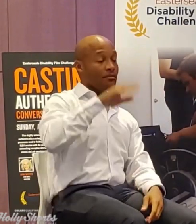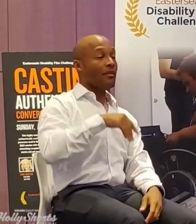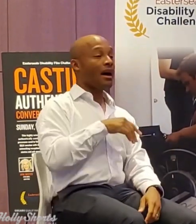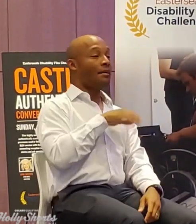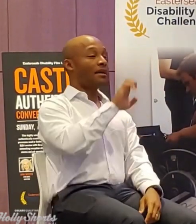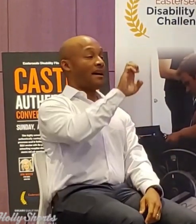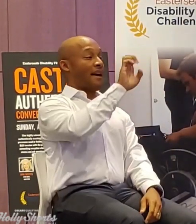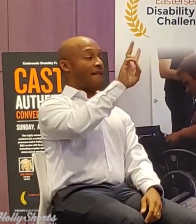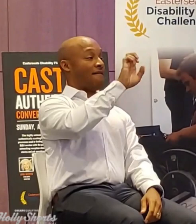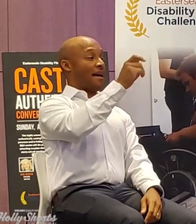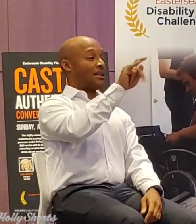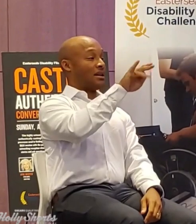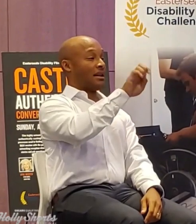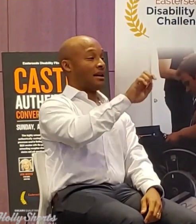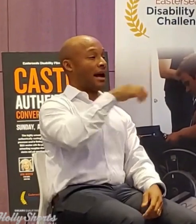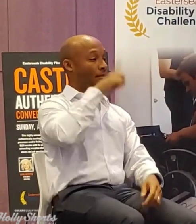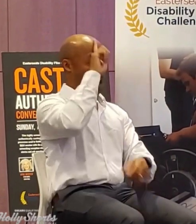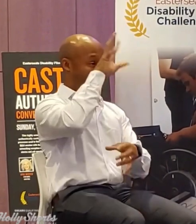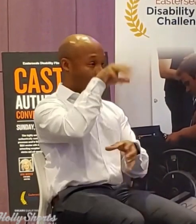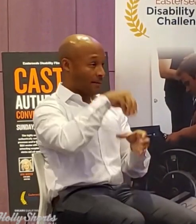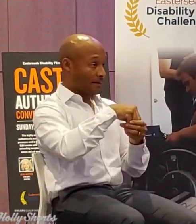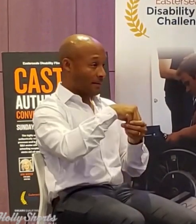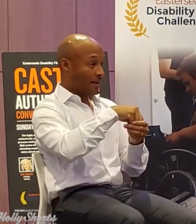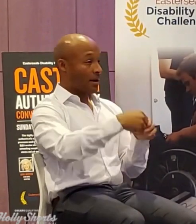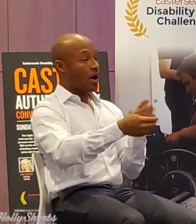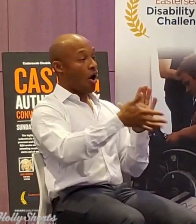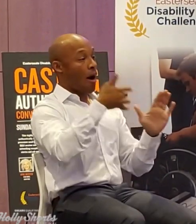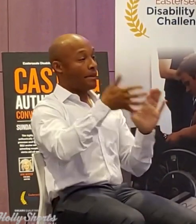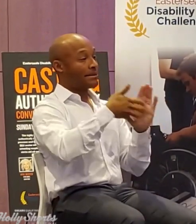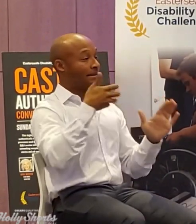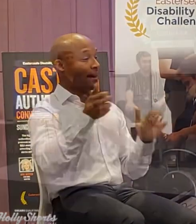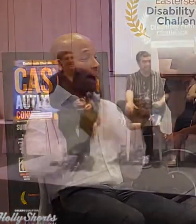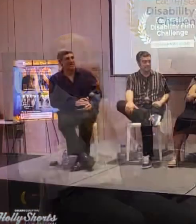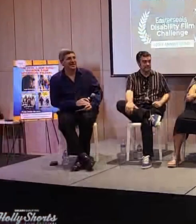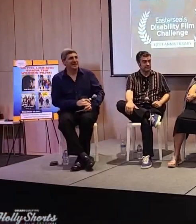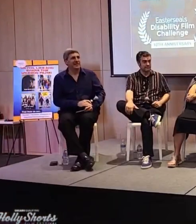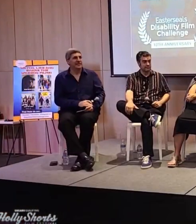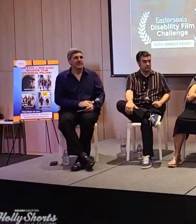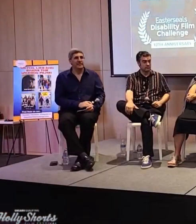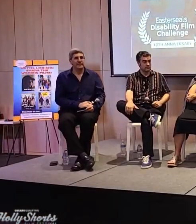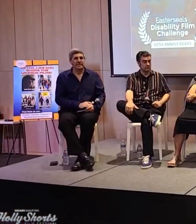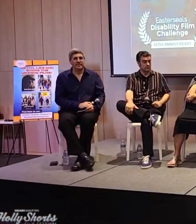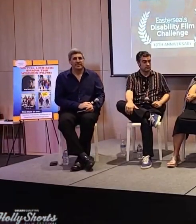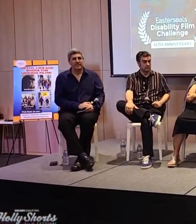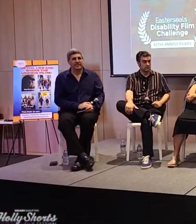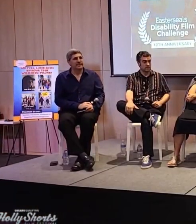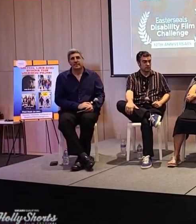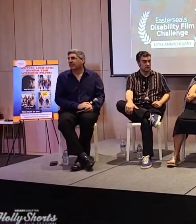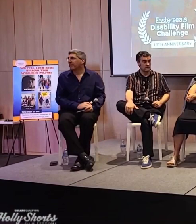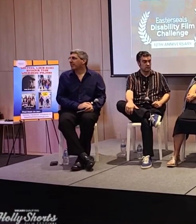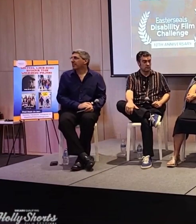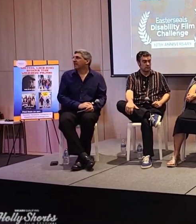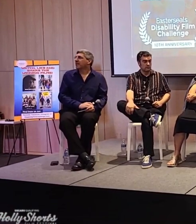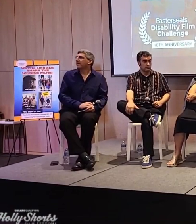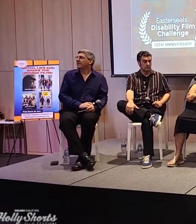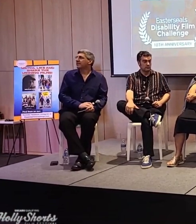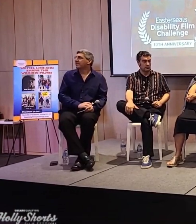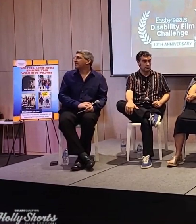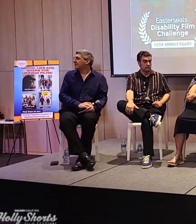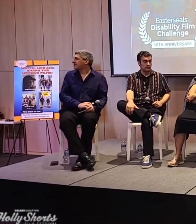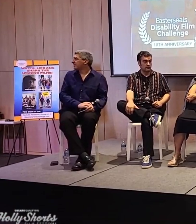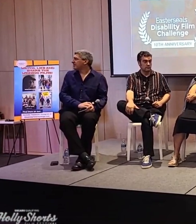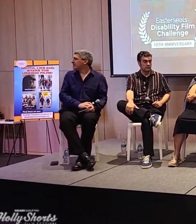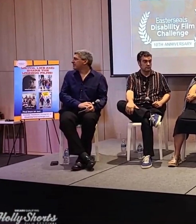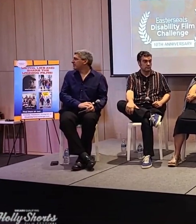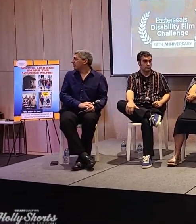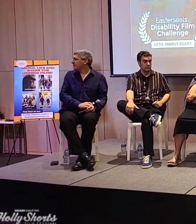harpist, actor, composer, whatever. So when you talk about having your TikTok, your YouTube, your content, there's,